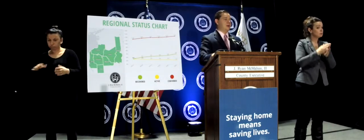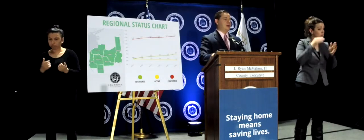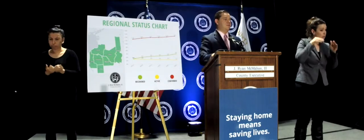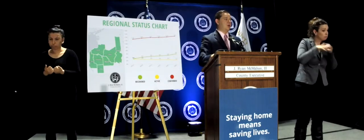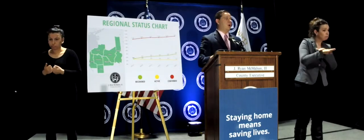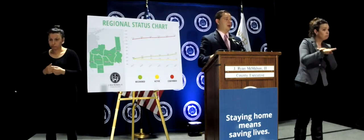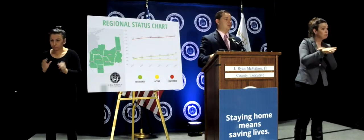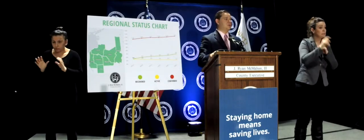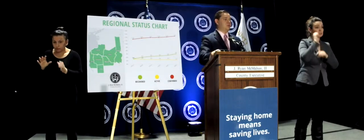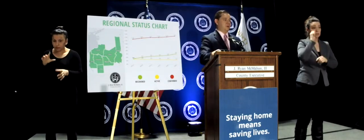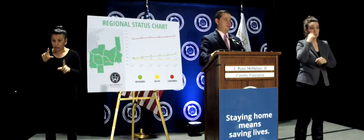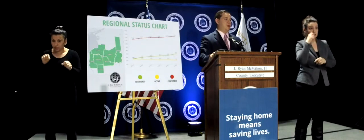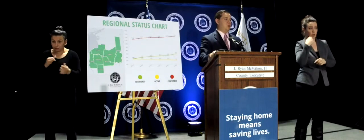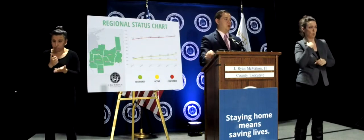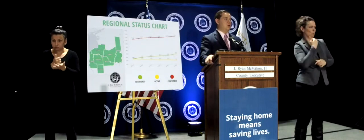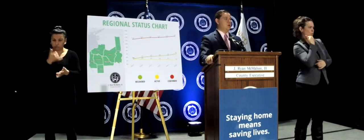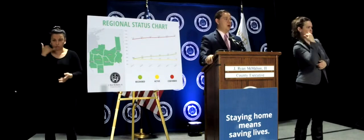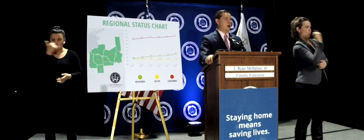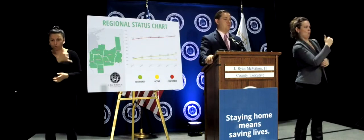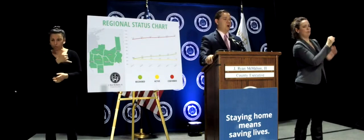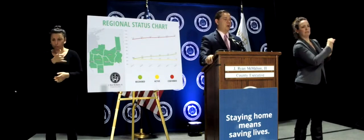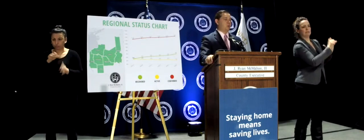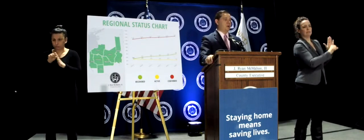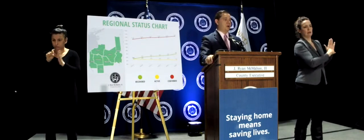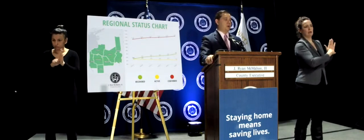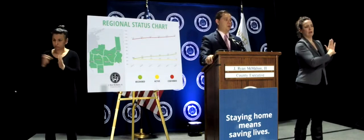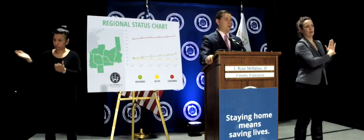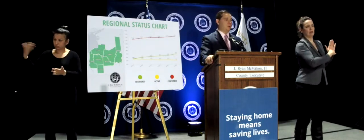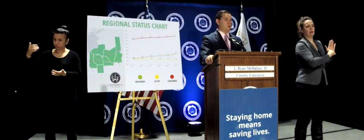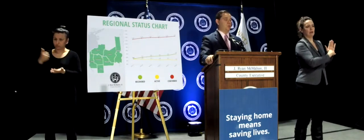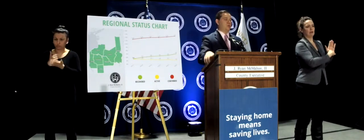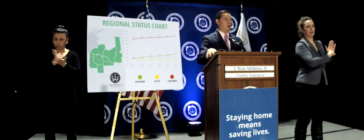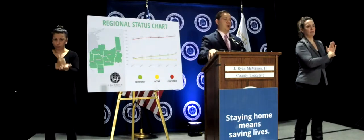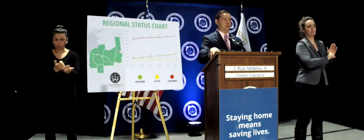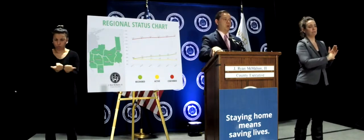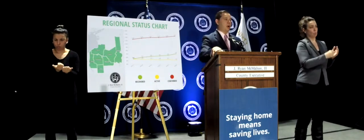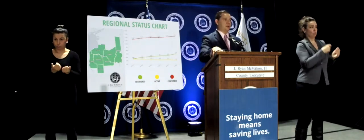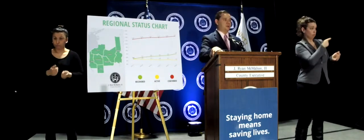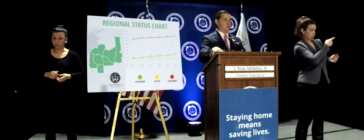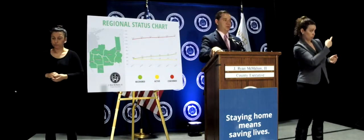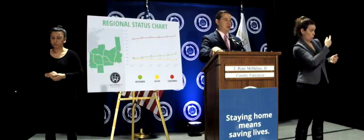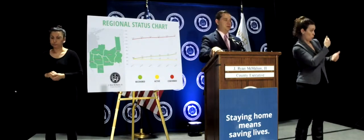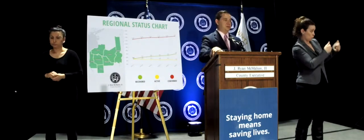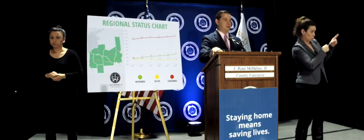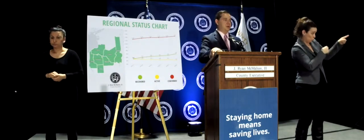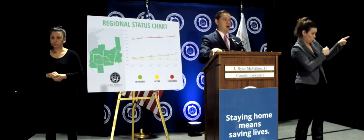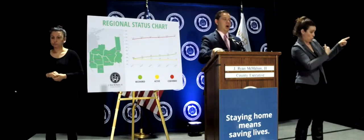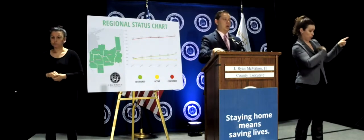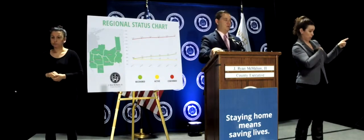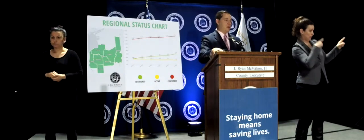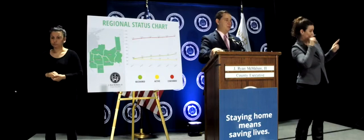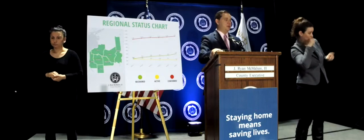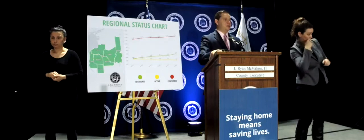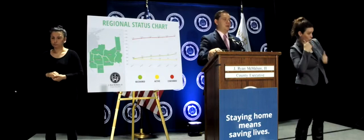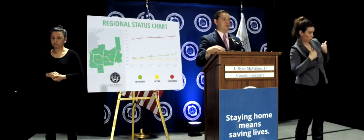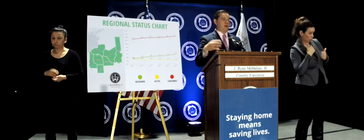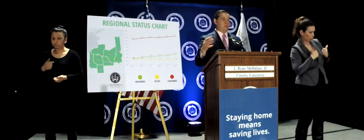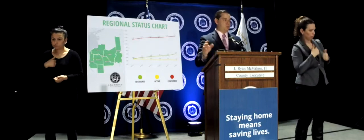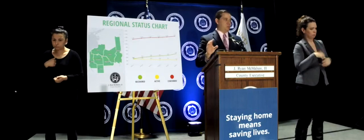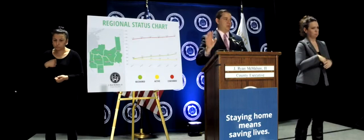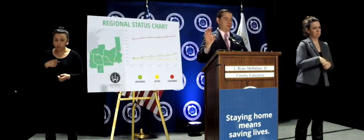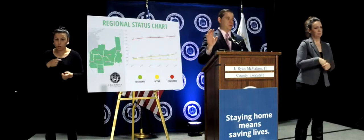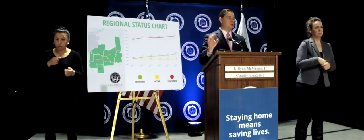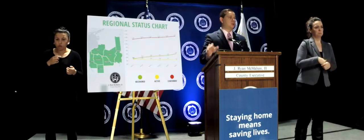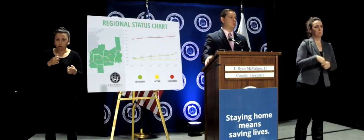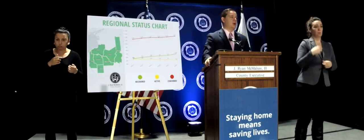guidance if they want us to or if they will. But we've already proactively reached out to all of them. Some of